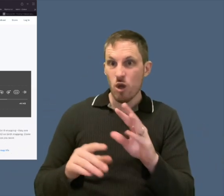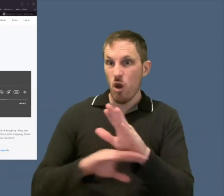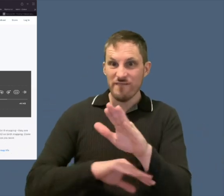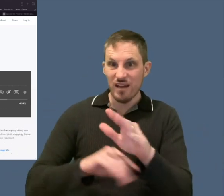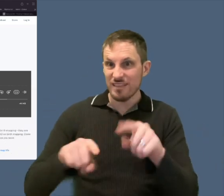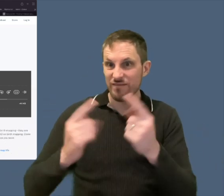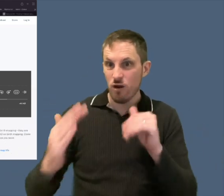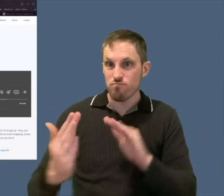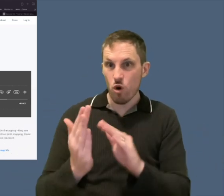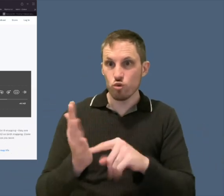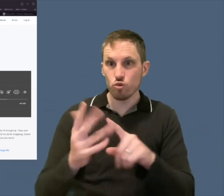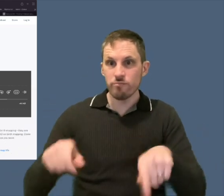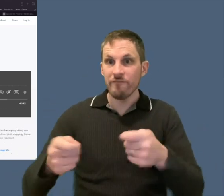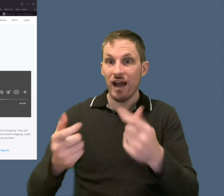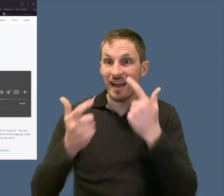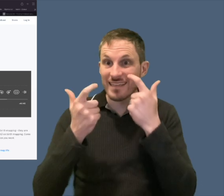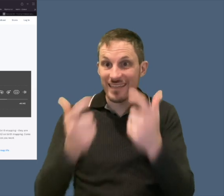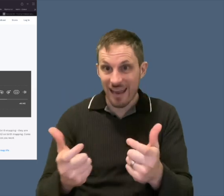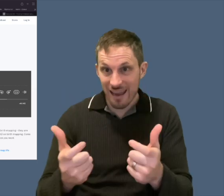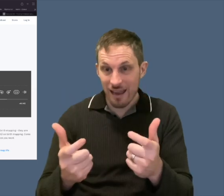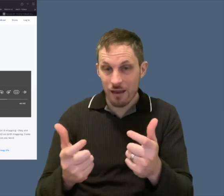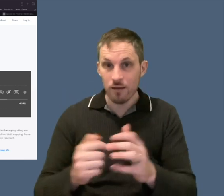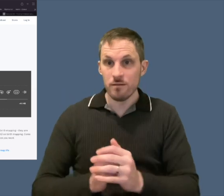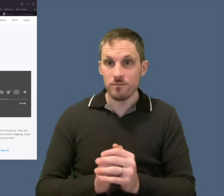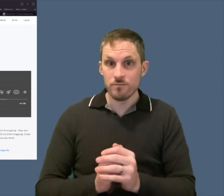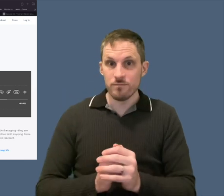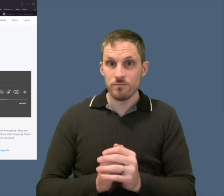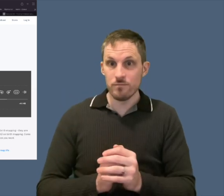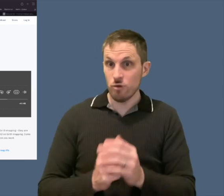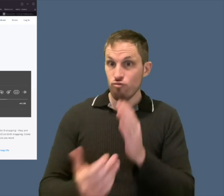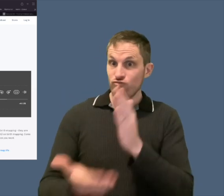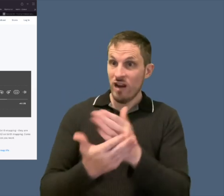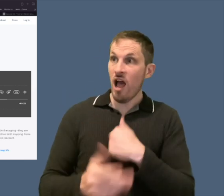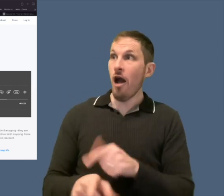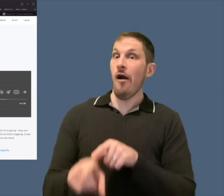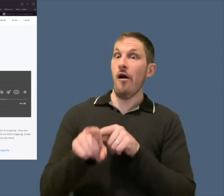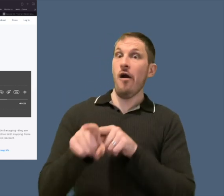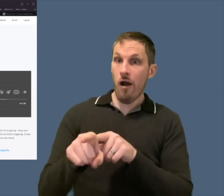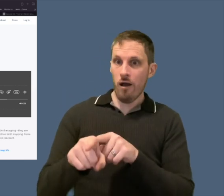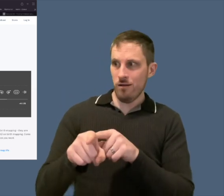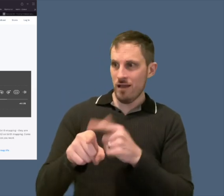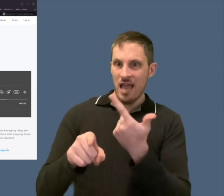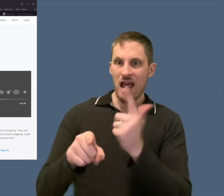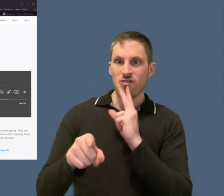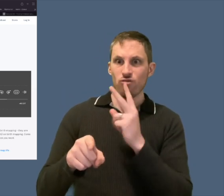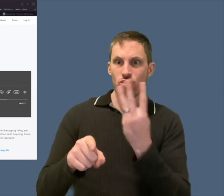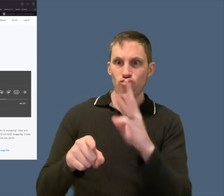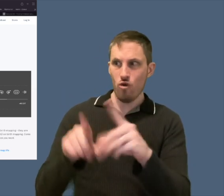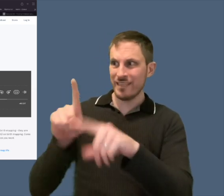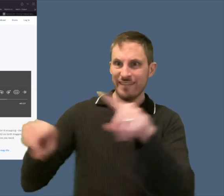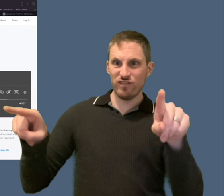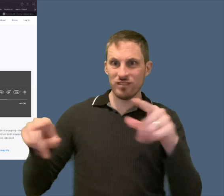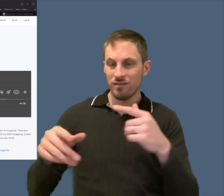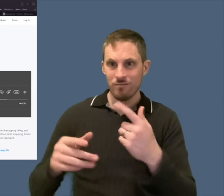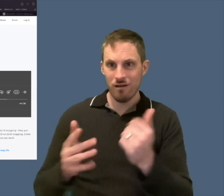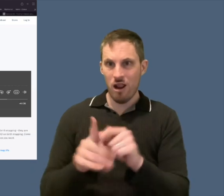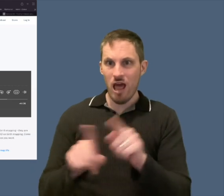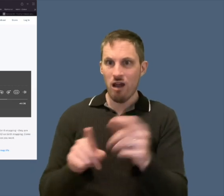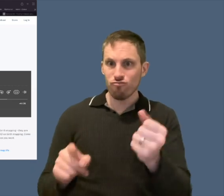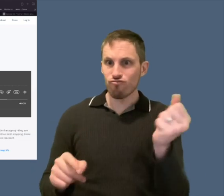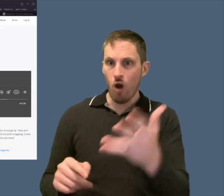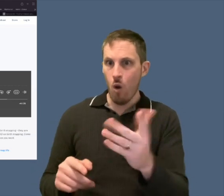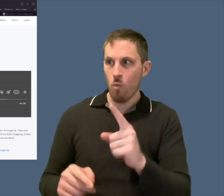to care. It's a roll of the dice for most of women. The first time you enter, you go